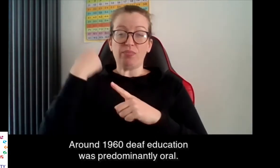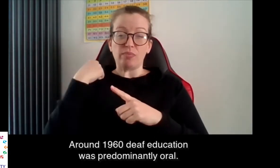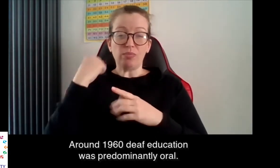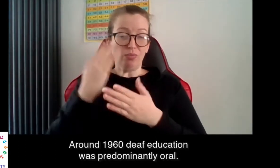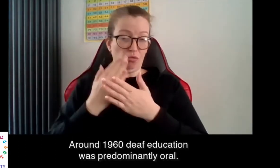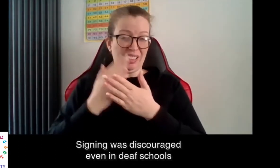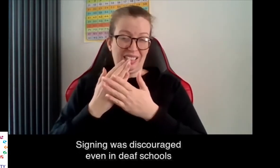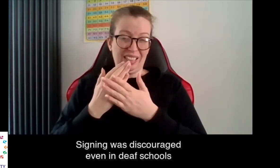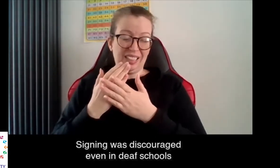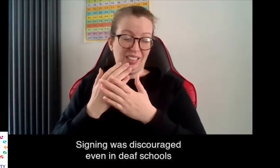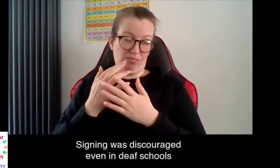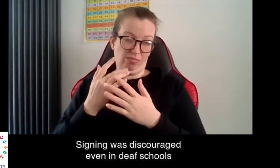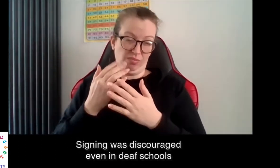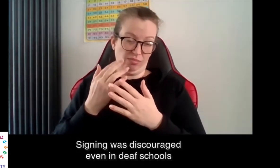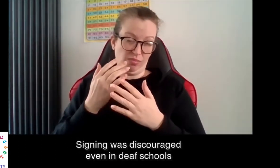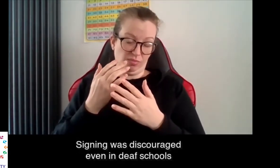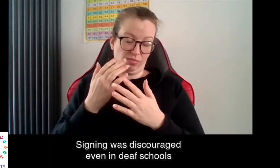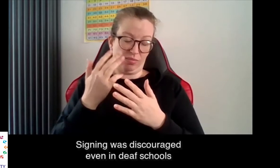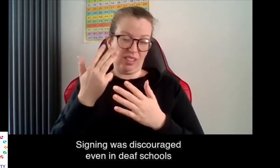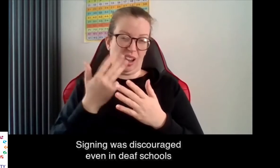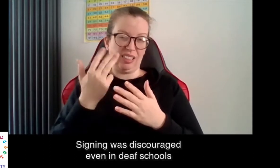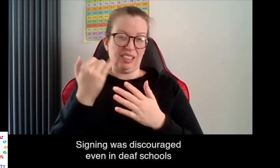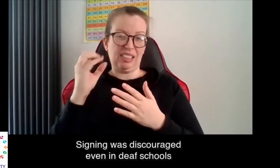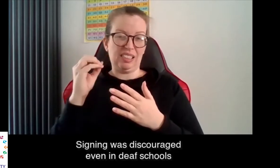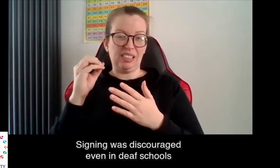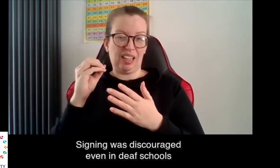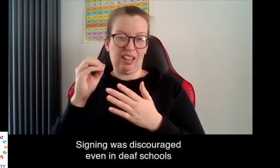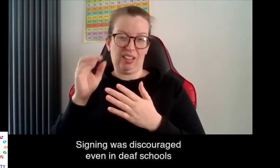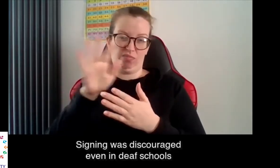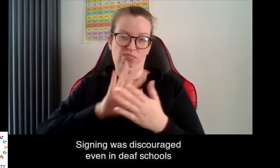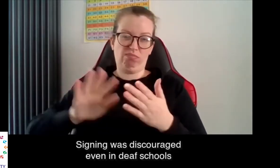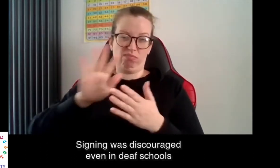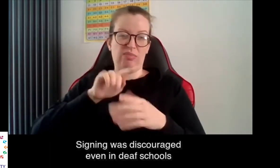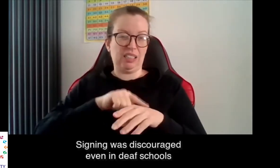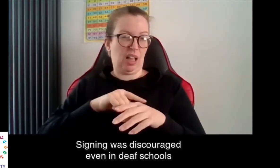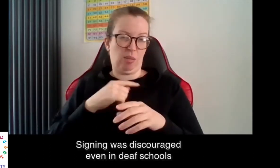Around 1960, deaf education was predominantly oral.